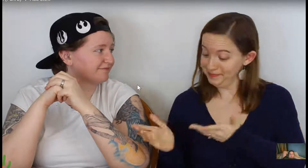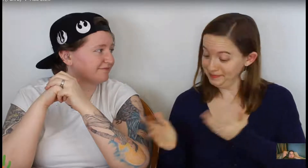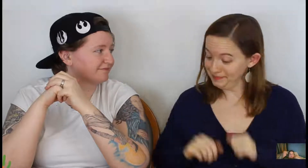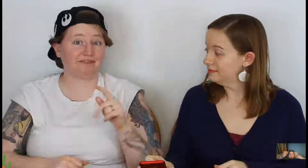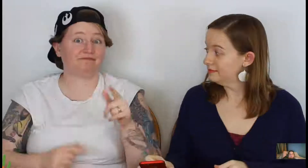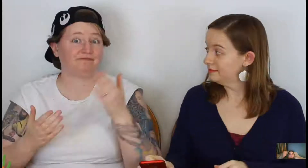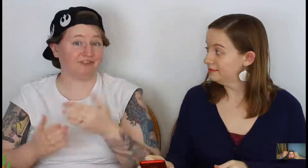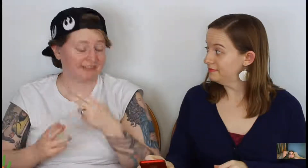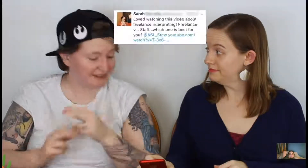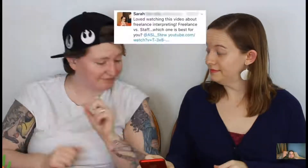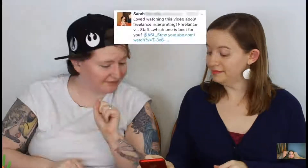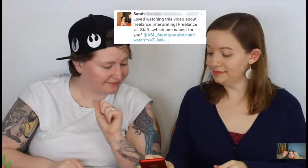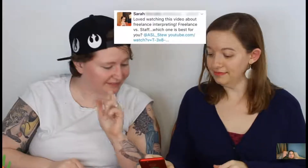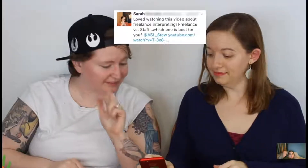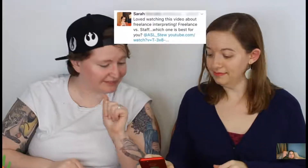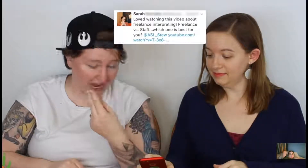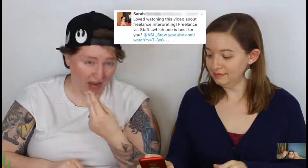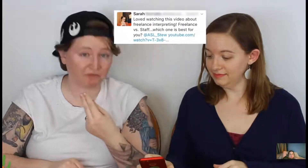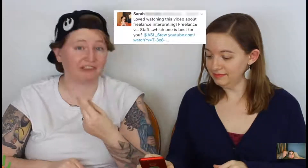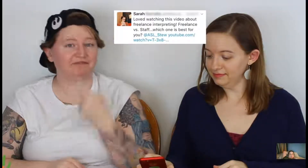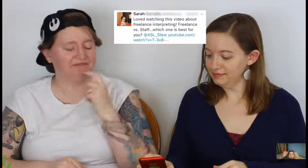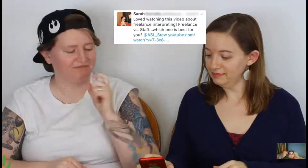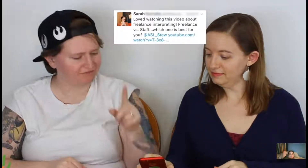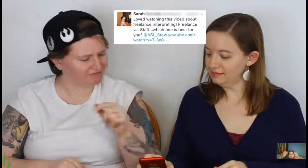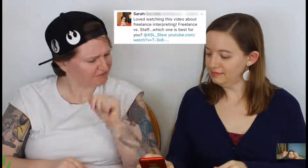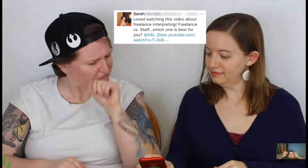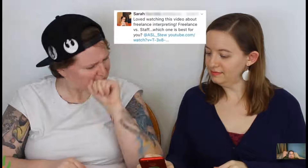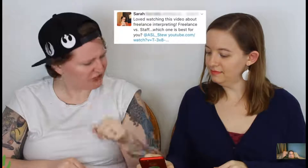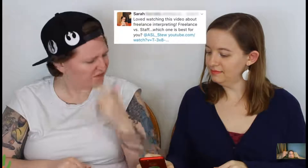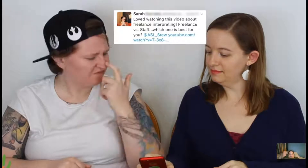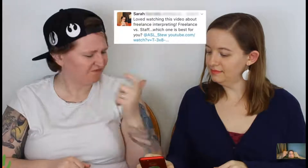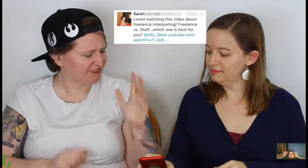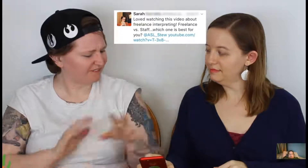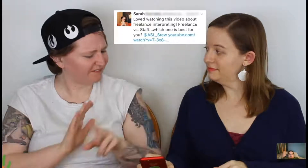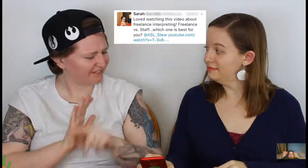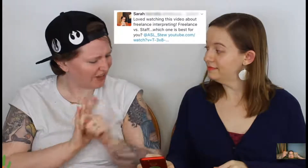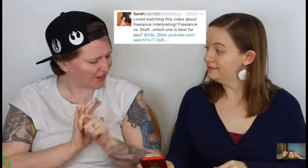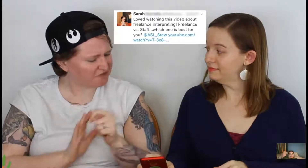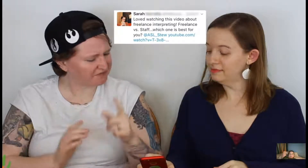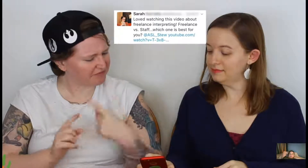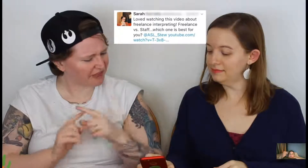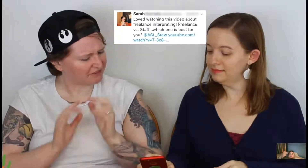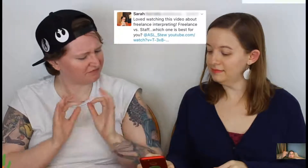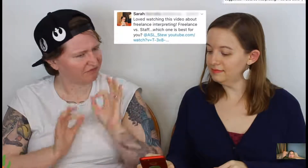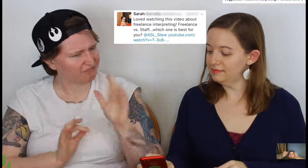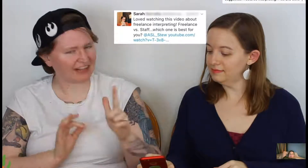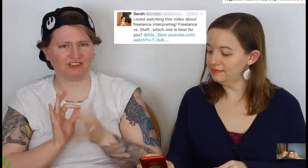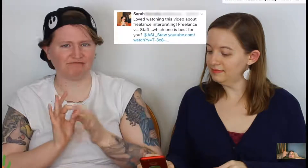So here's the first question. Okay, the person's name is Sarah. She asked that she loved watching a video